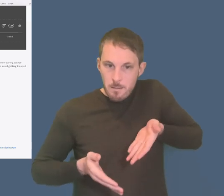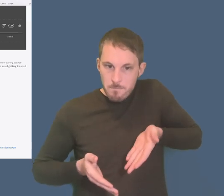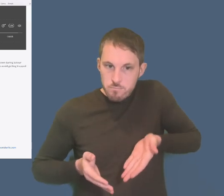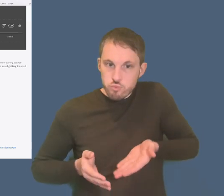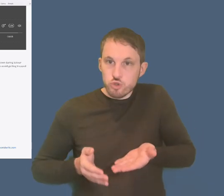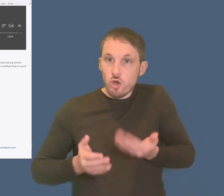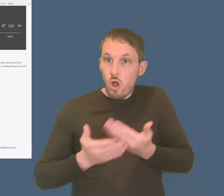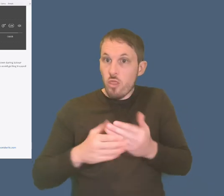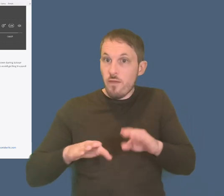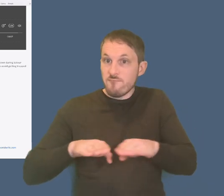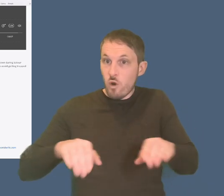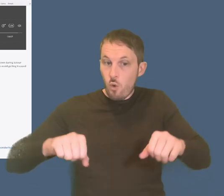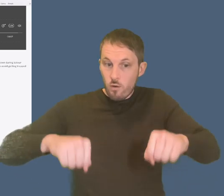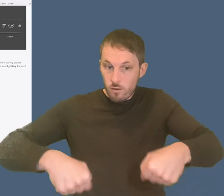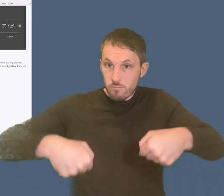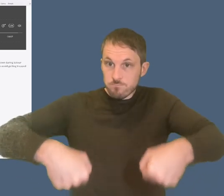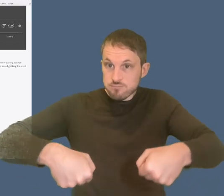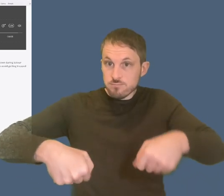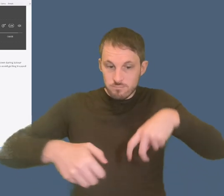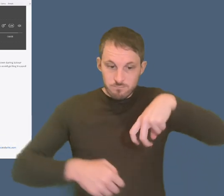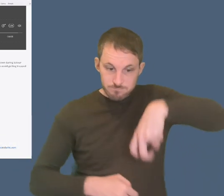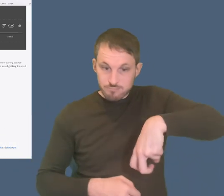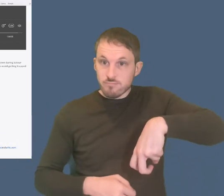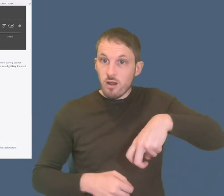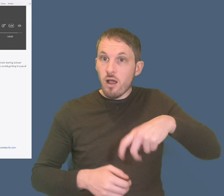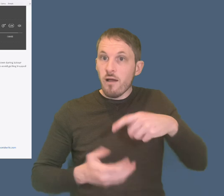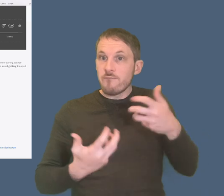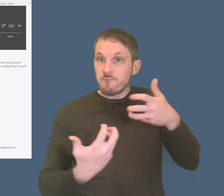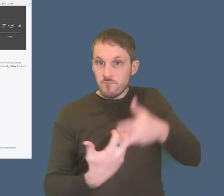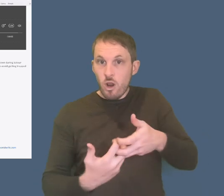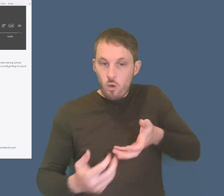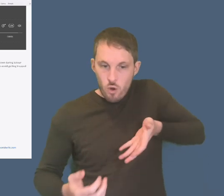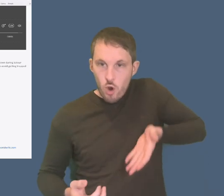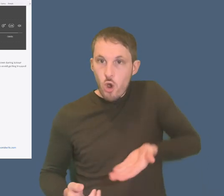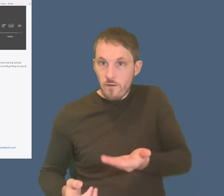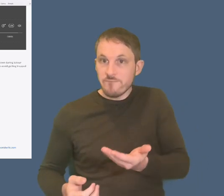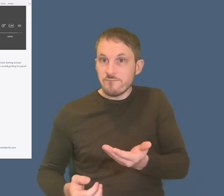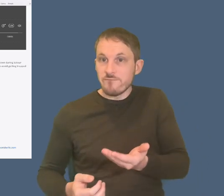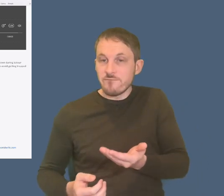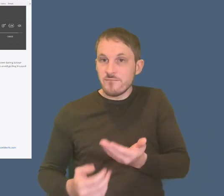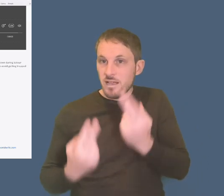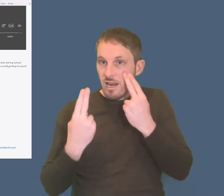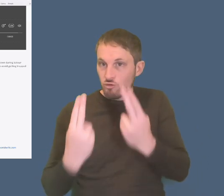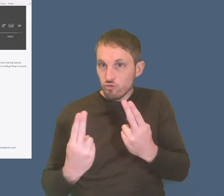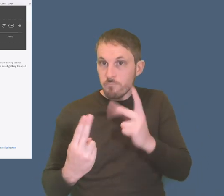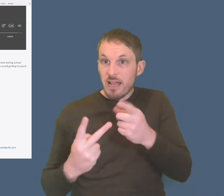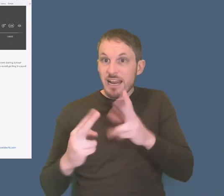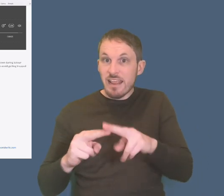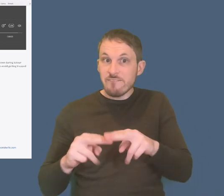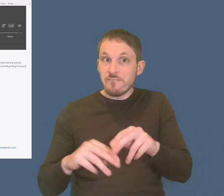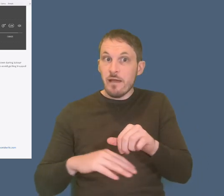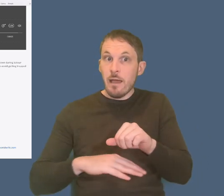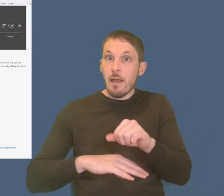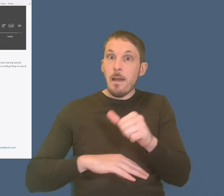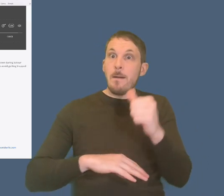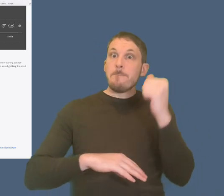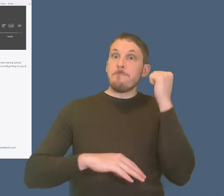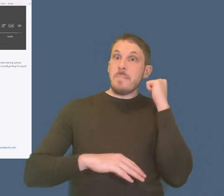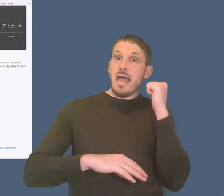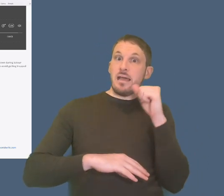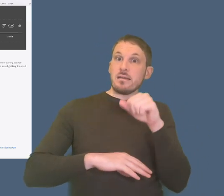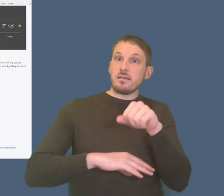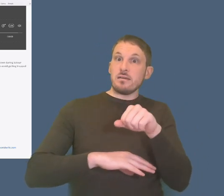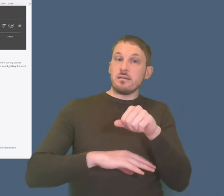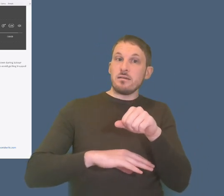the curve of your pelvis, around that curve. But if you're lying on your back, your baby has to travel uphill to exit through your vagina